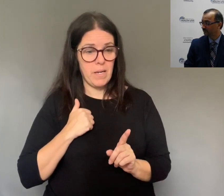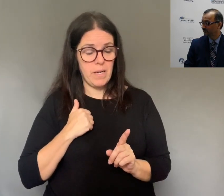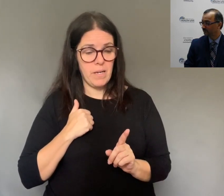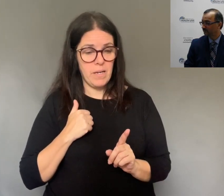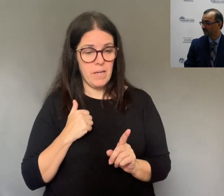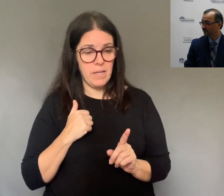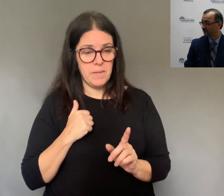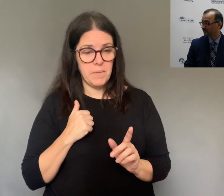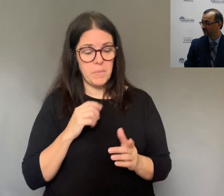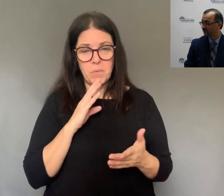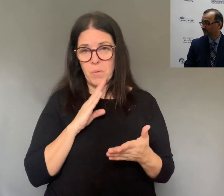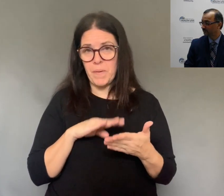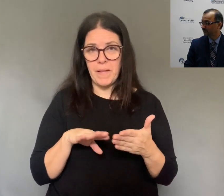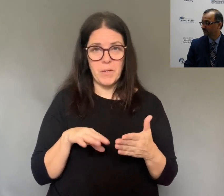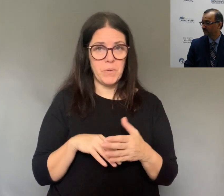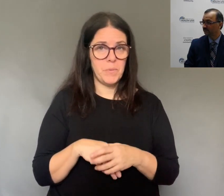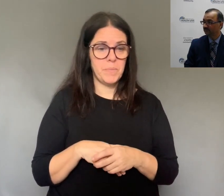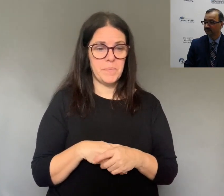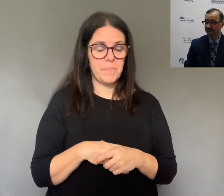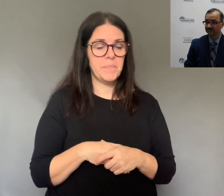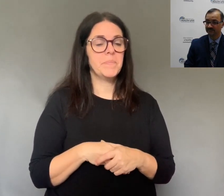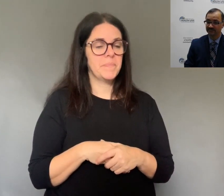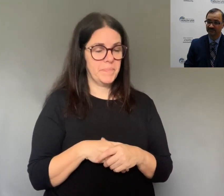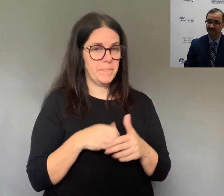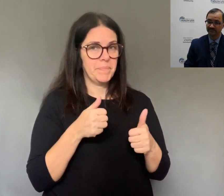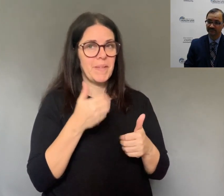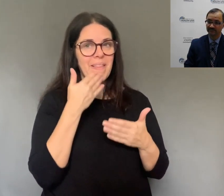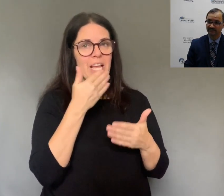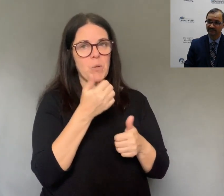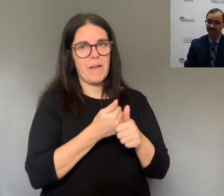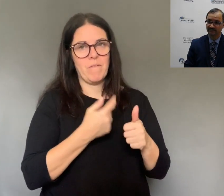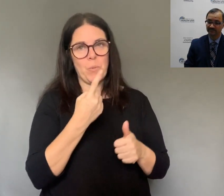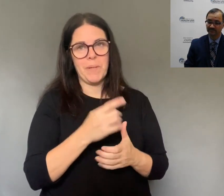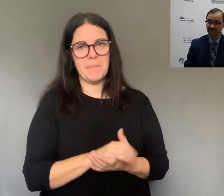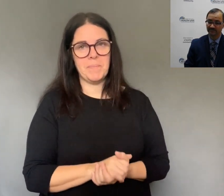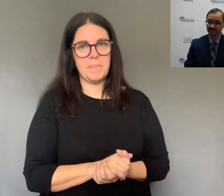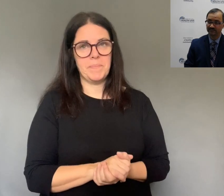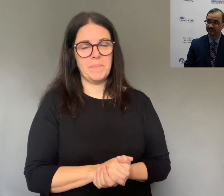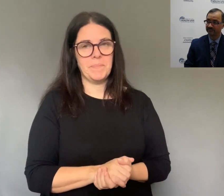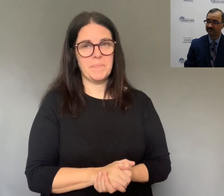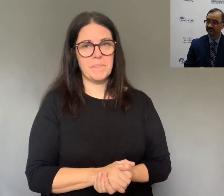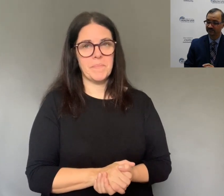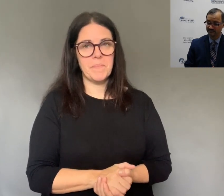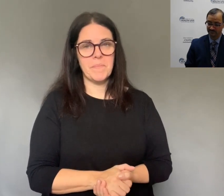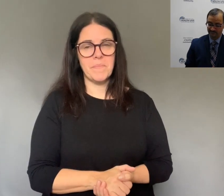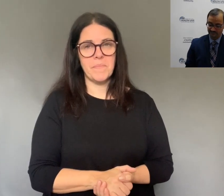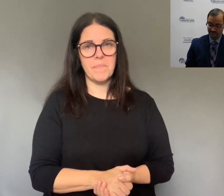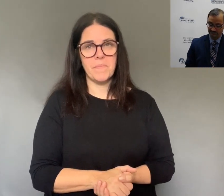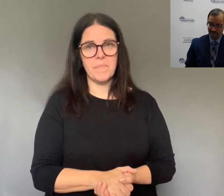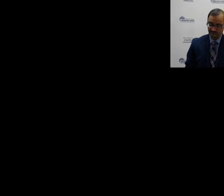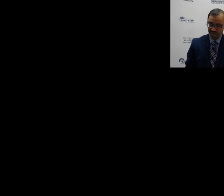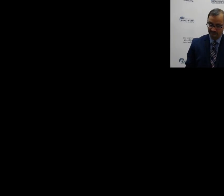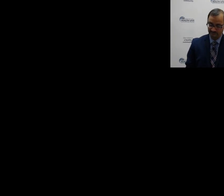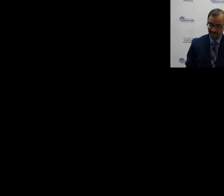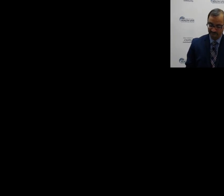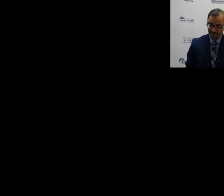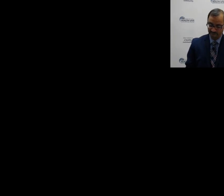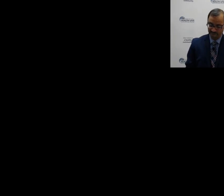Any further questions from Windsorite? No, I'm good, thanks. Windsor Star? No, thank